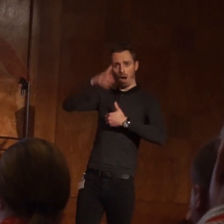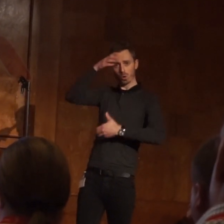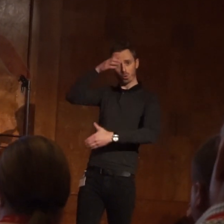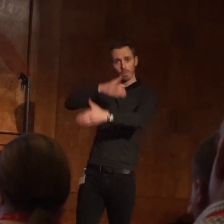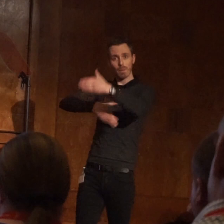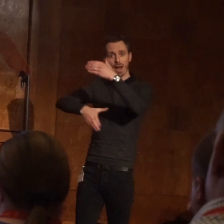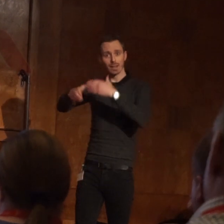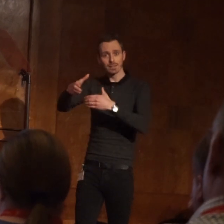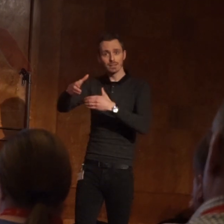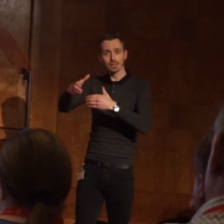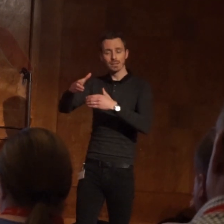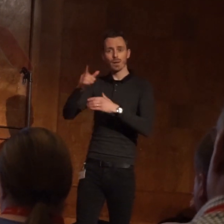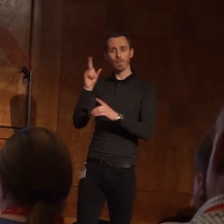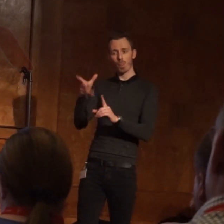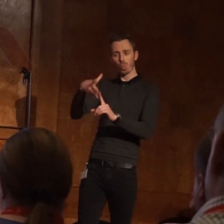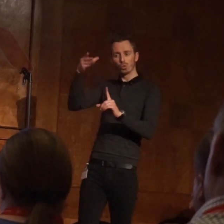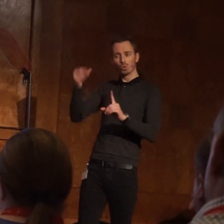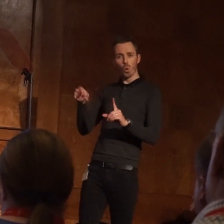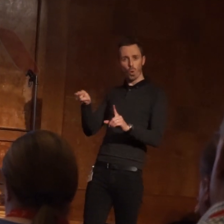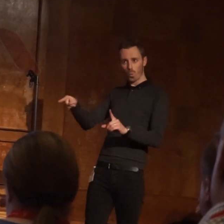Tory government is supporting.